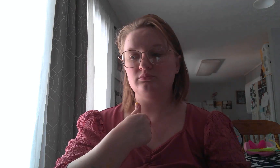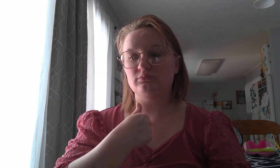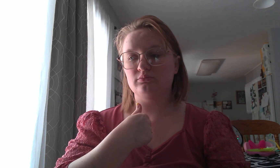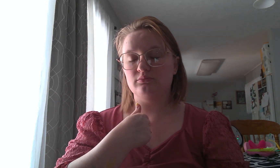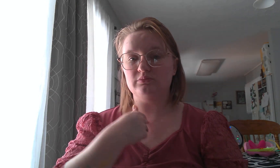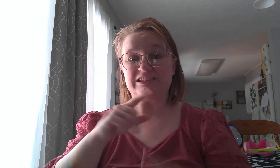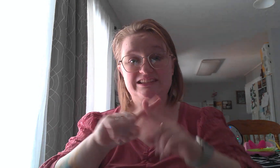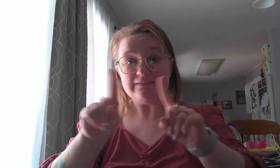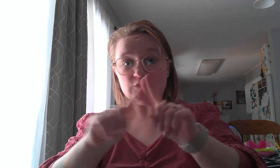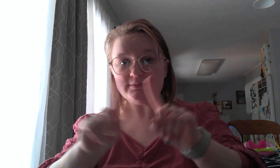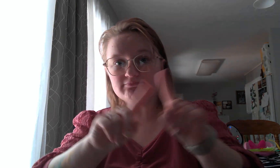teach